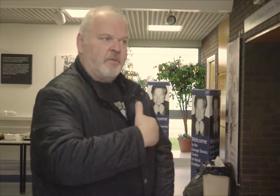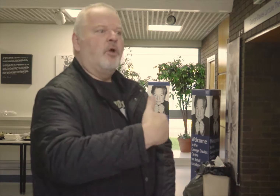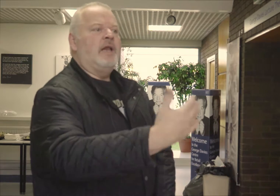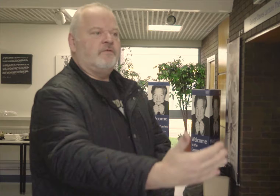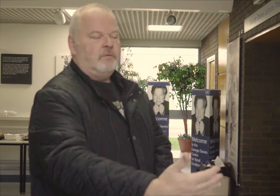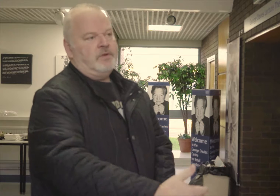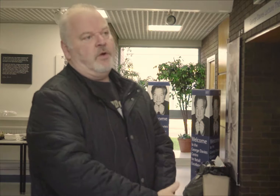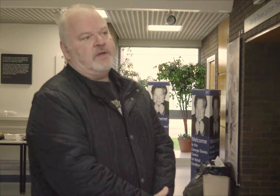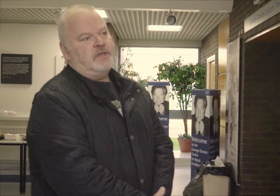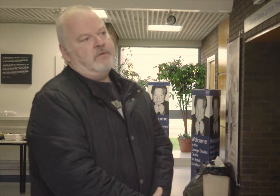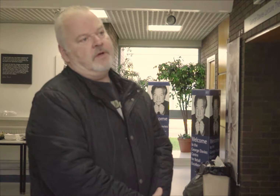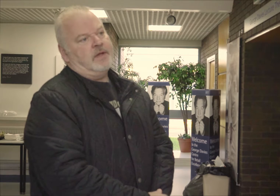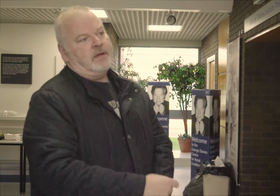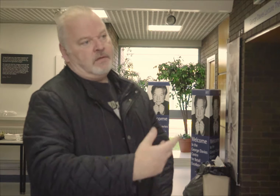more literal with your questioning rather than,